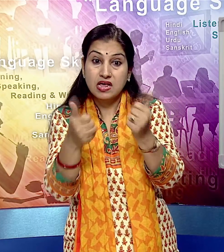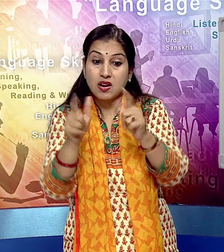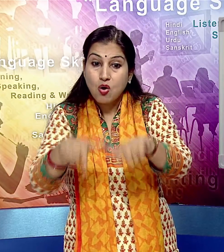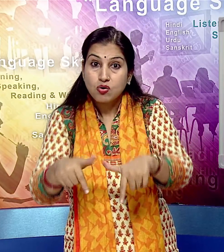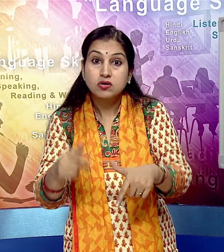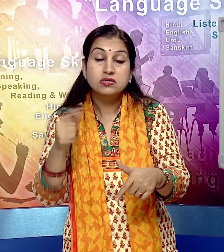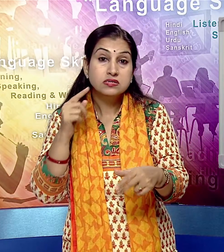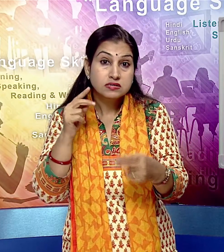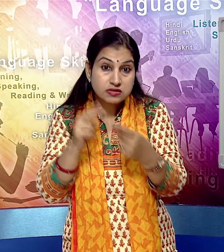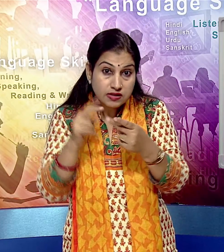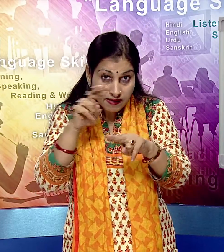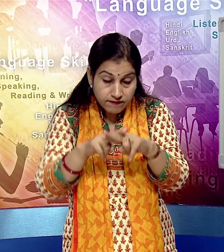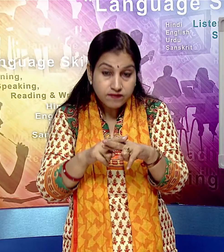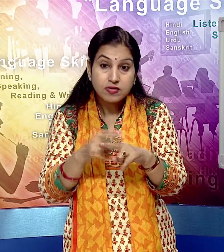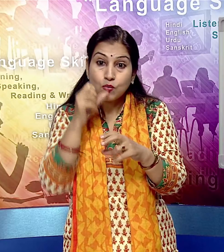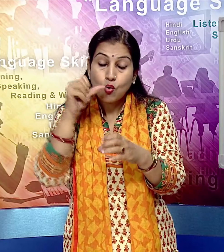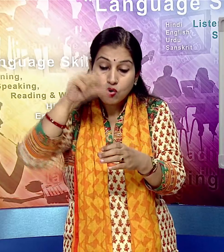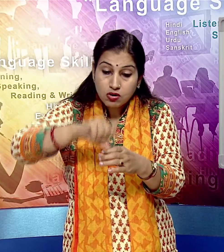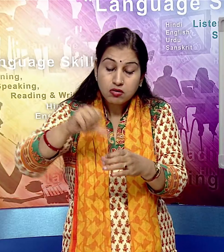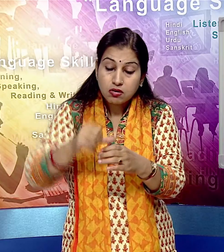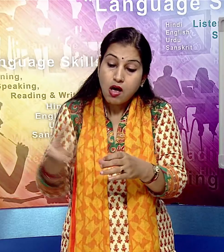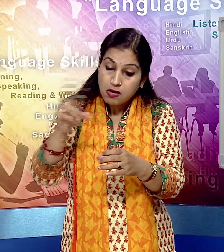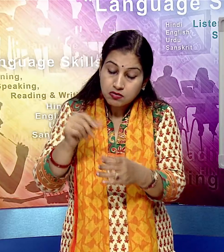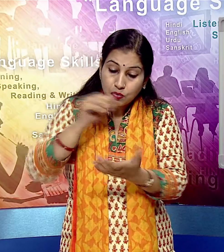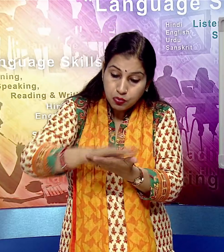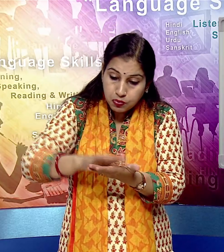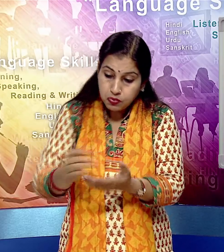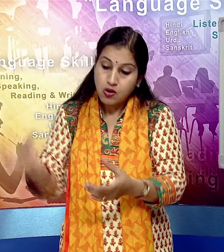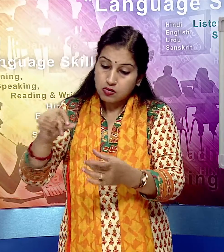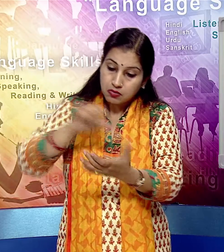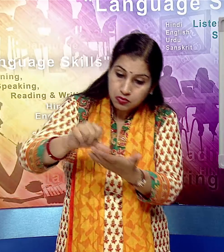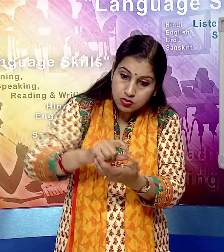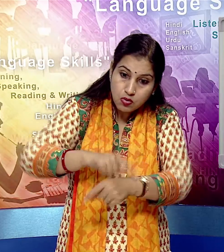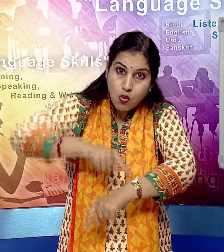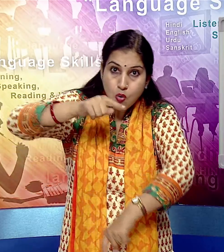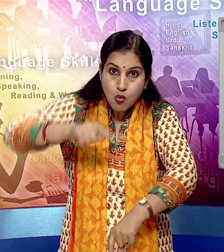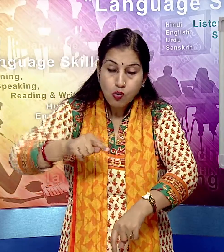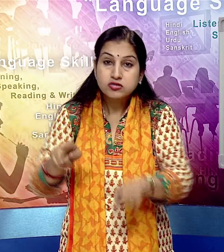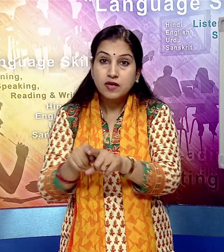is washed for long duration underwater, and vitamin C can be lost